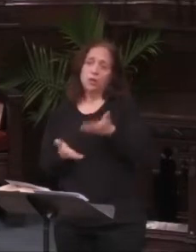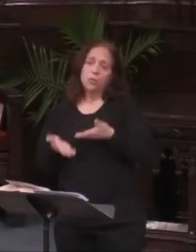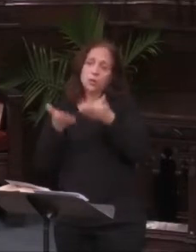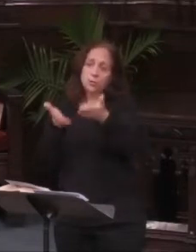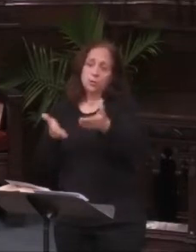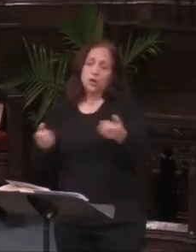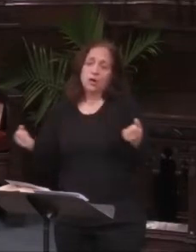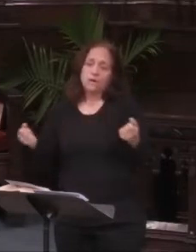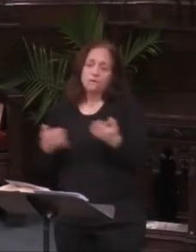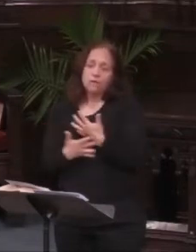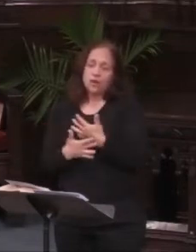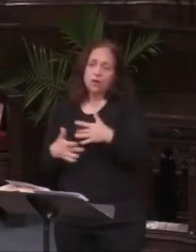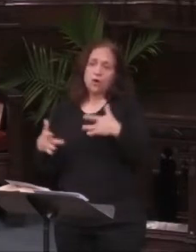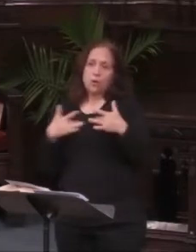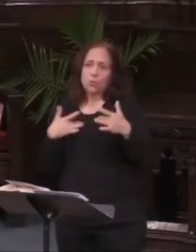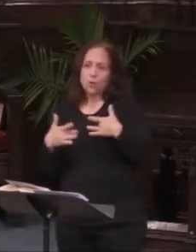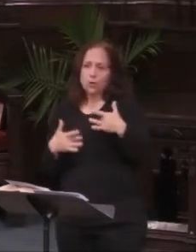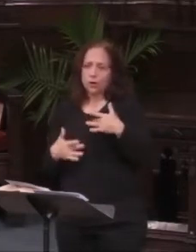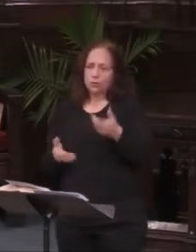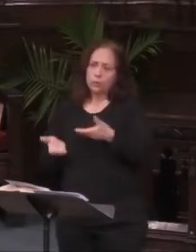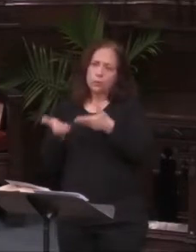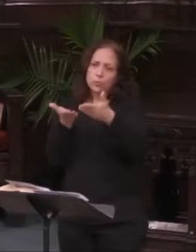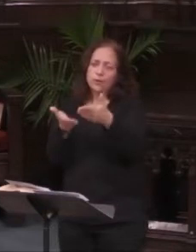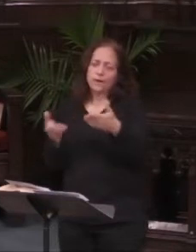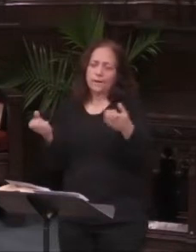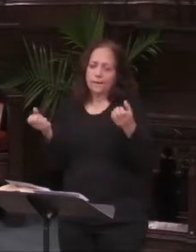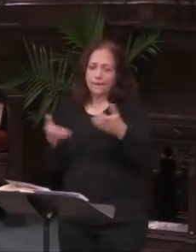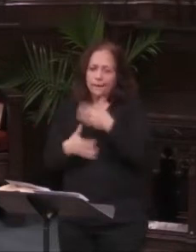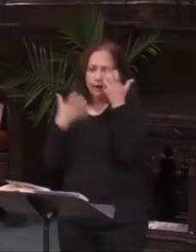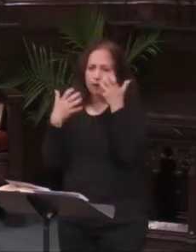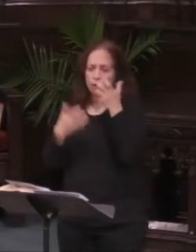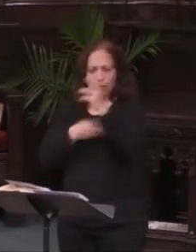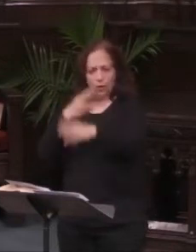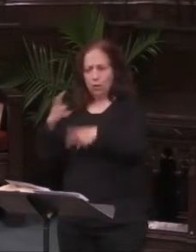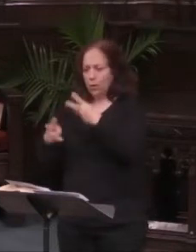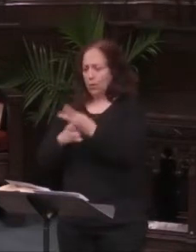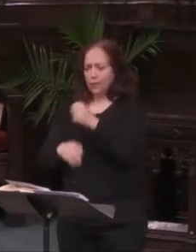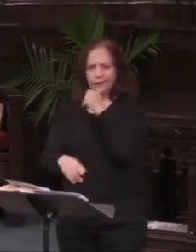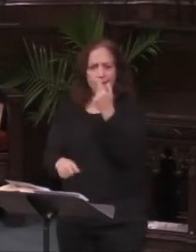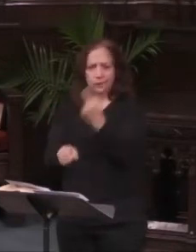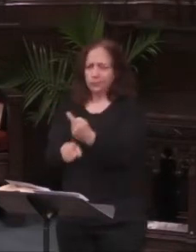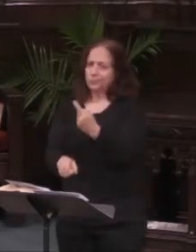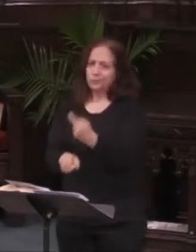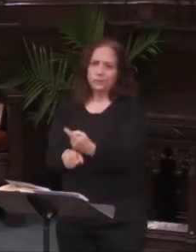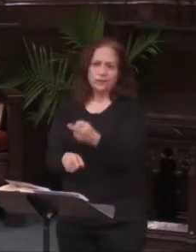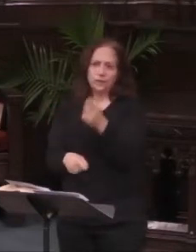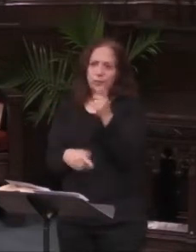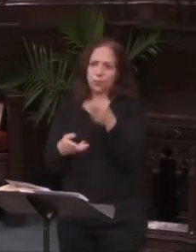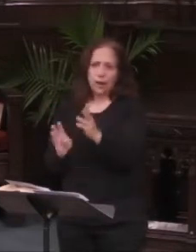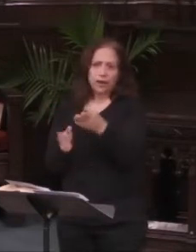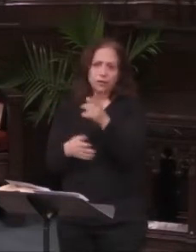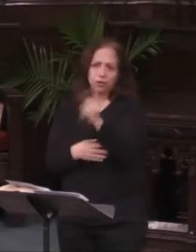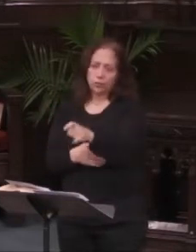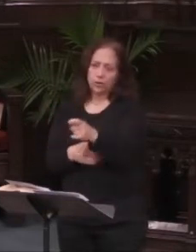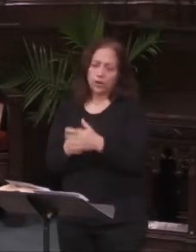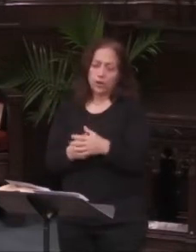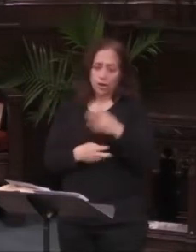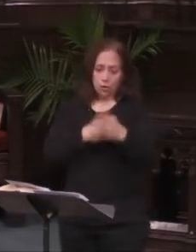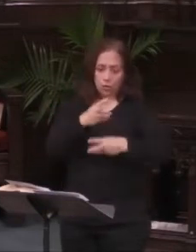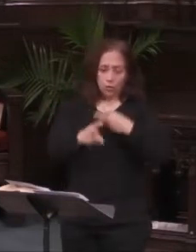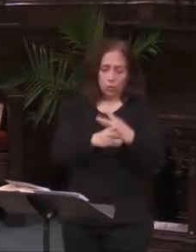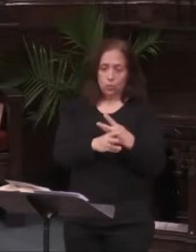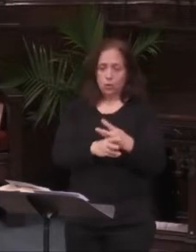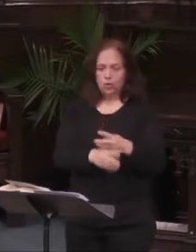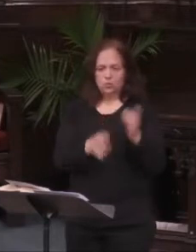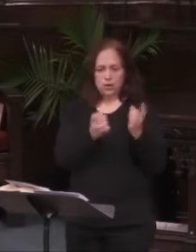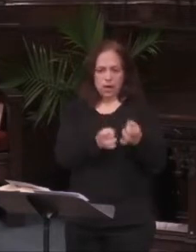our worry, our anger. Our world is not as it should be. In a world where hate is a